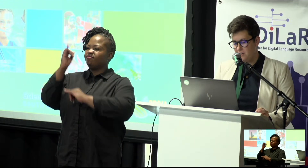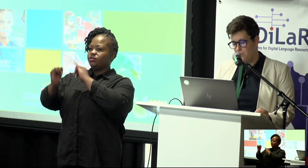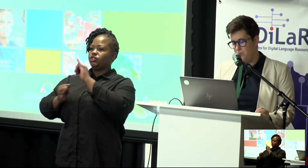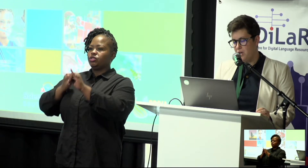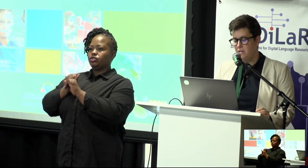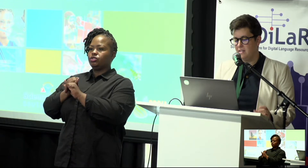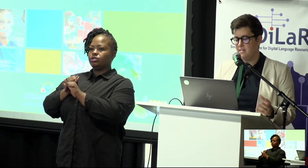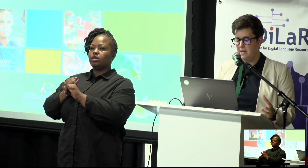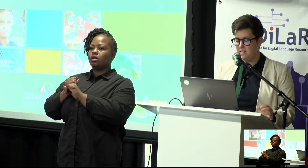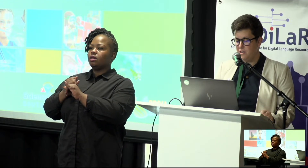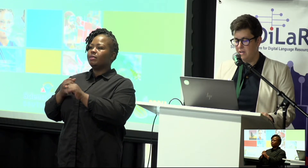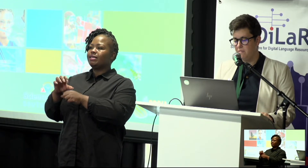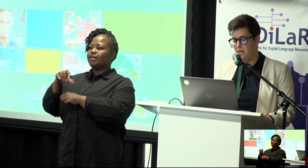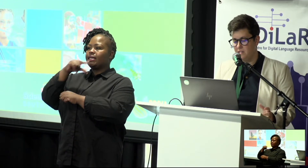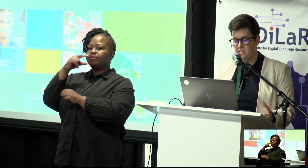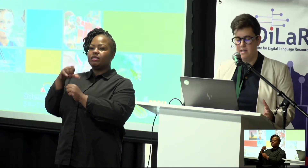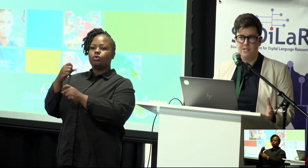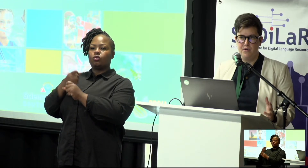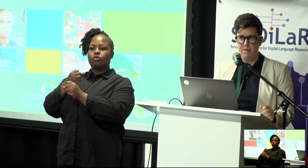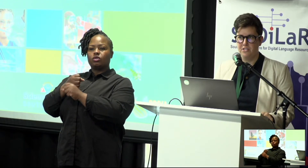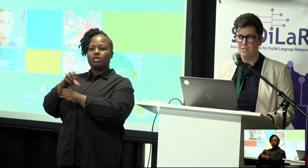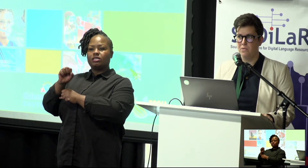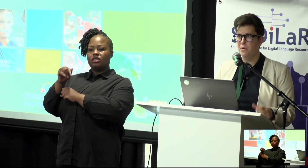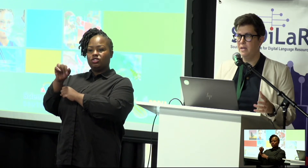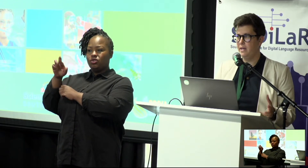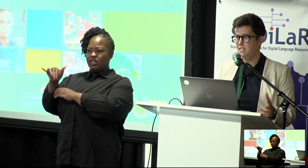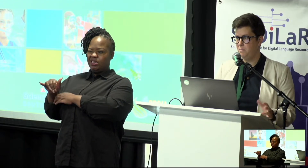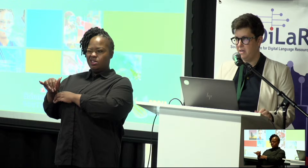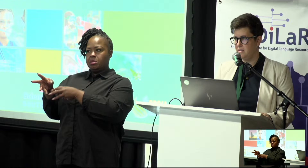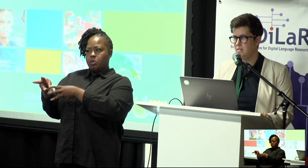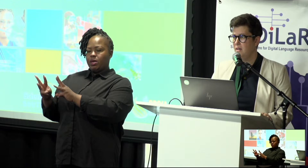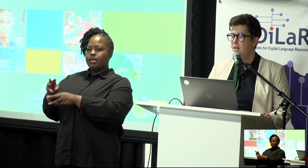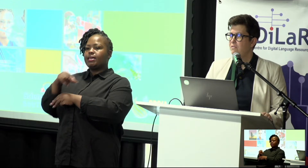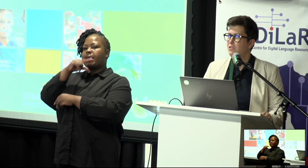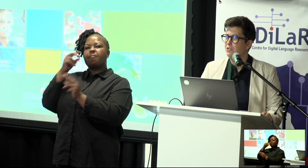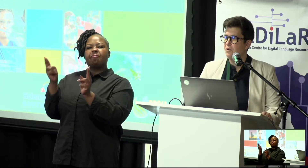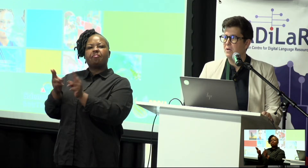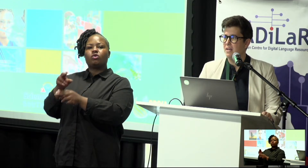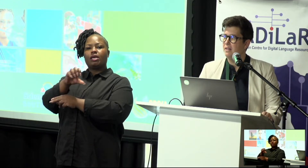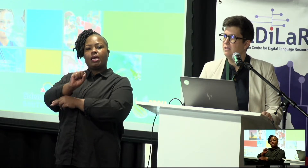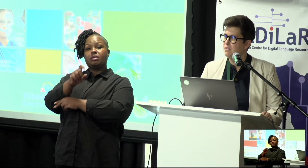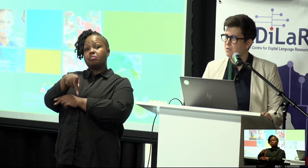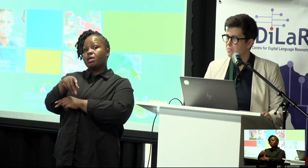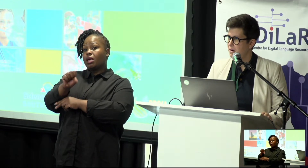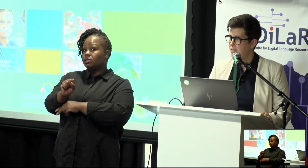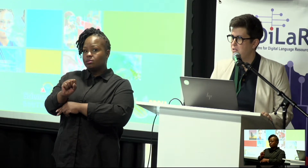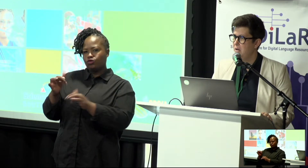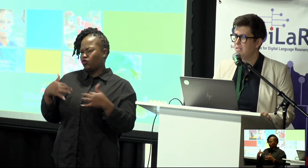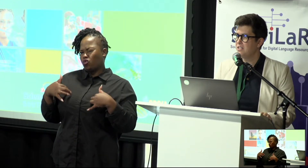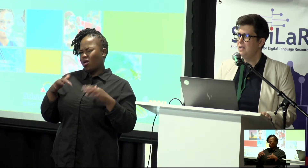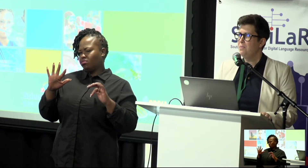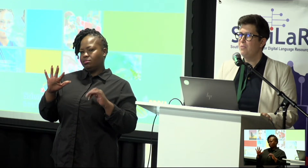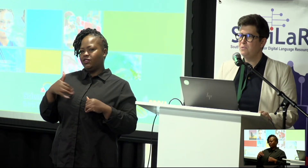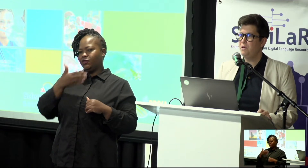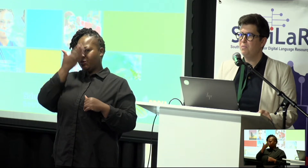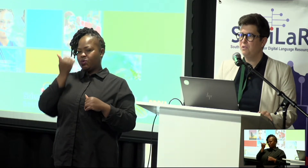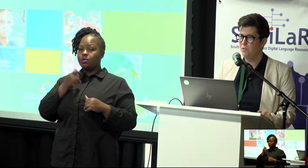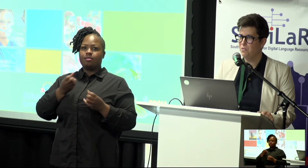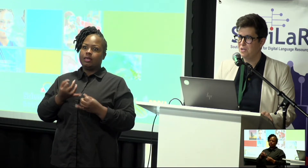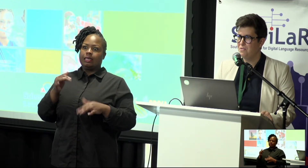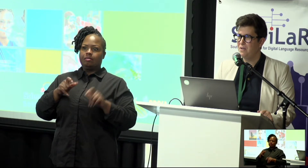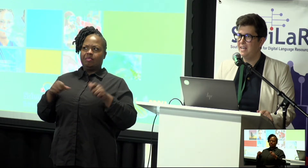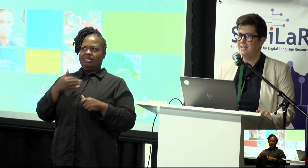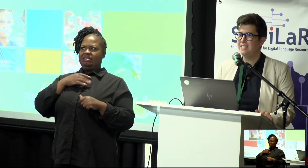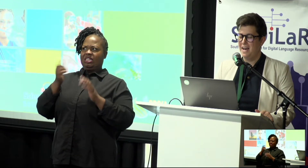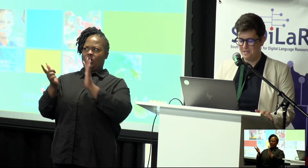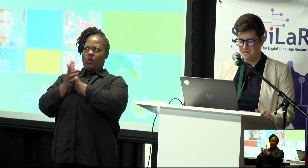international trade law known as sanitary and phytosanitary measures, or SPS. If you don't know what that is, don't worry too much. Most people in